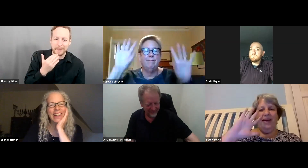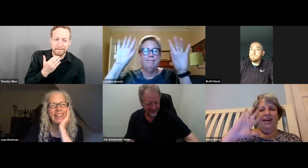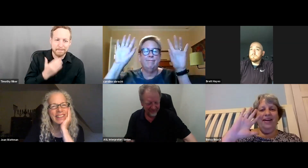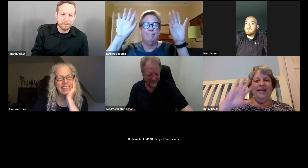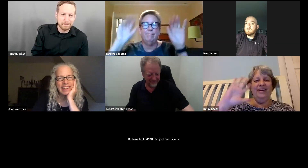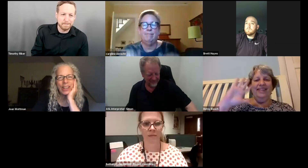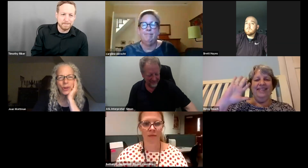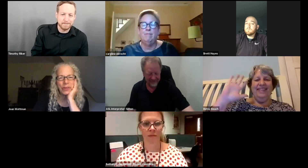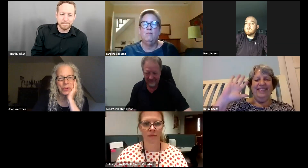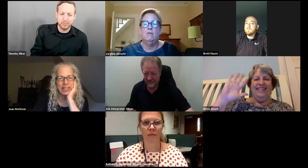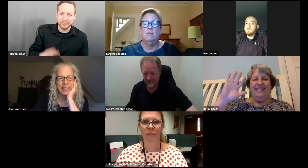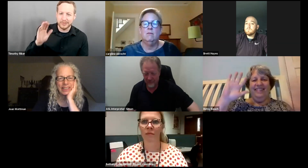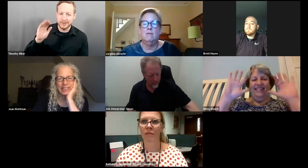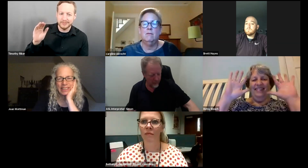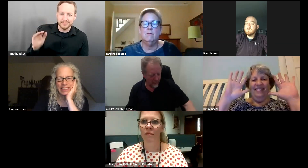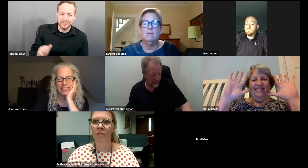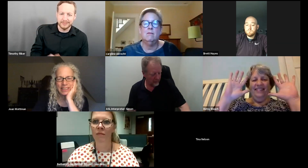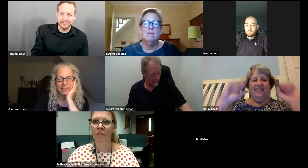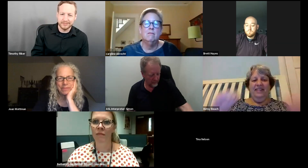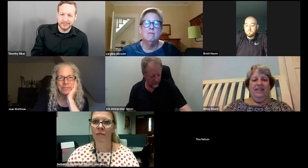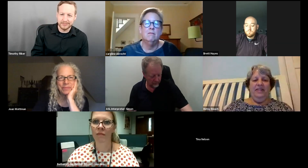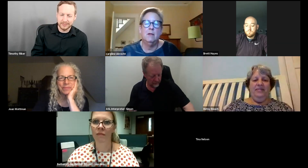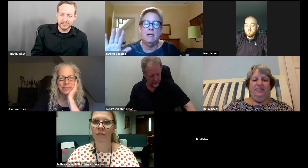Okay. Thank you, everyone.